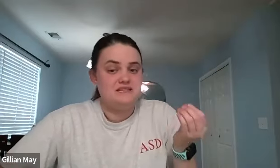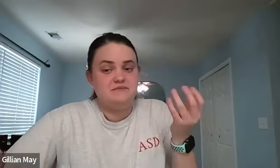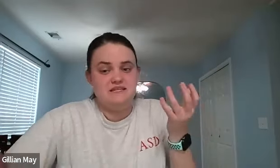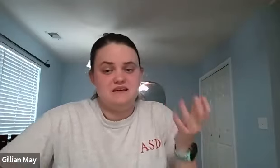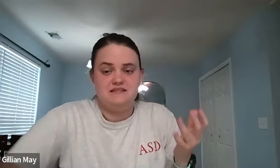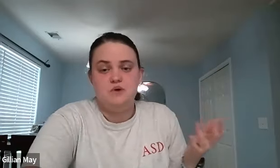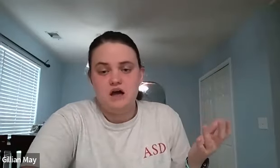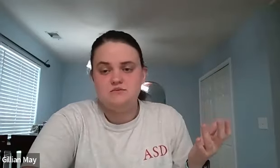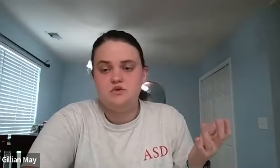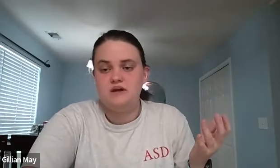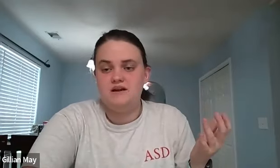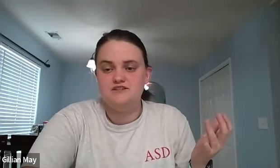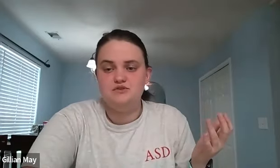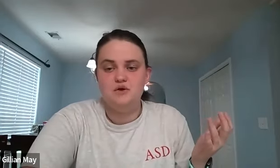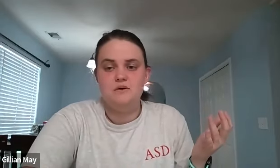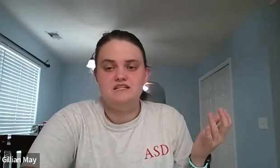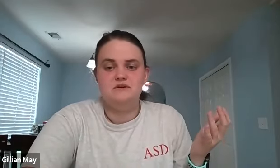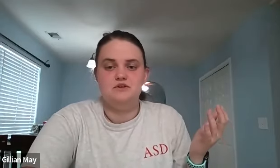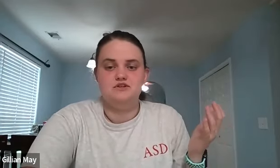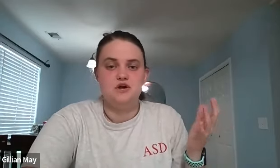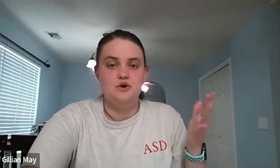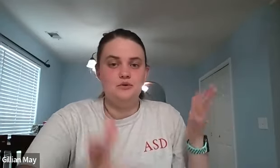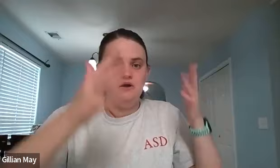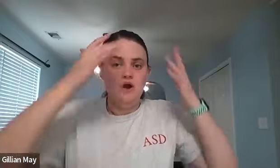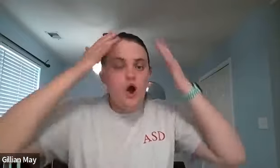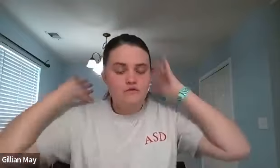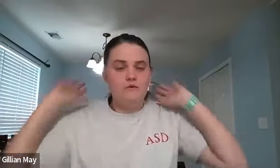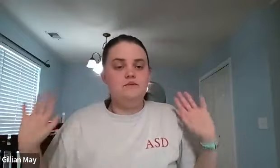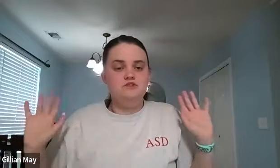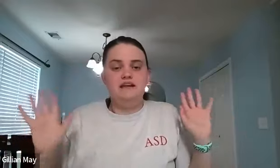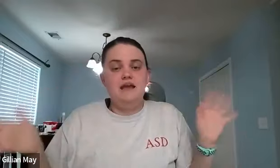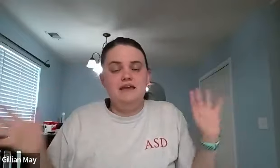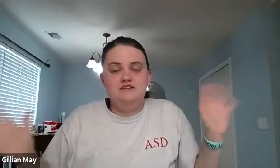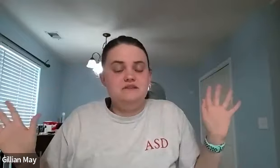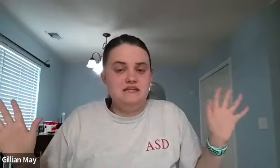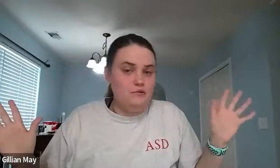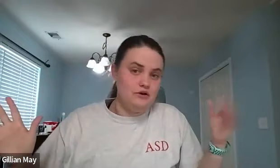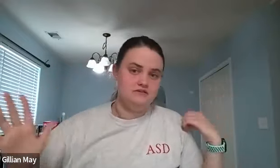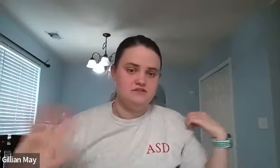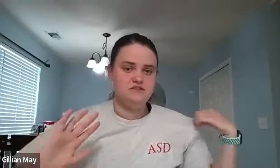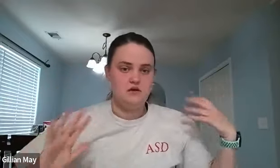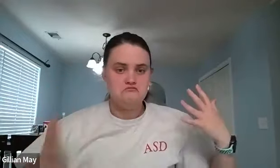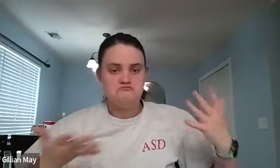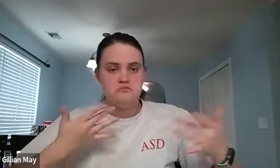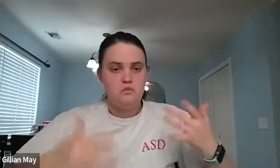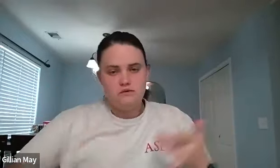guys as many signs as possible, but I also don't want it to be where you're so overwhelmed, you're like, I can't do this anymore. So what would you